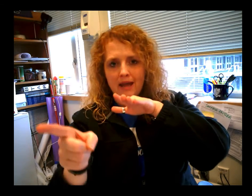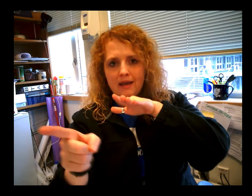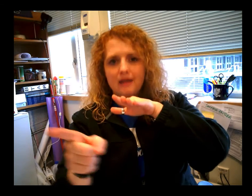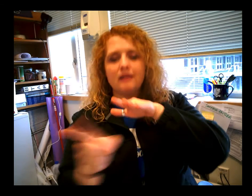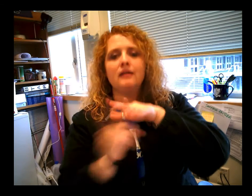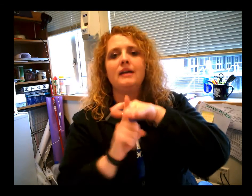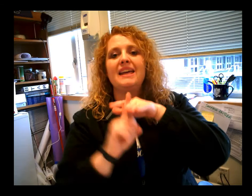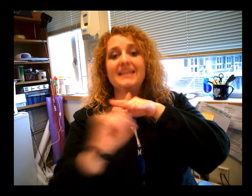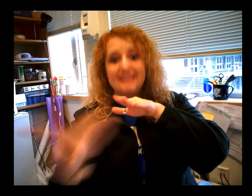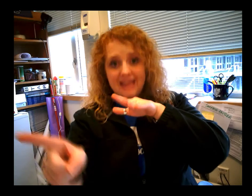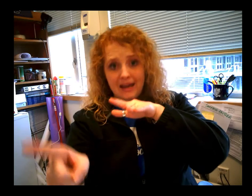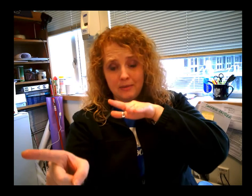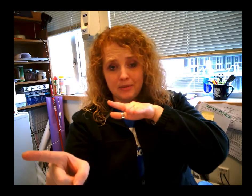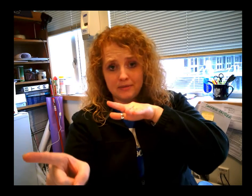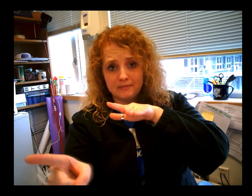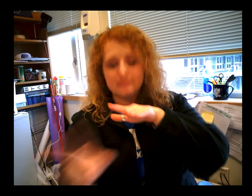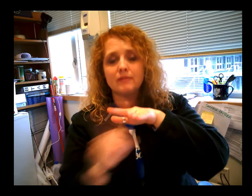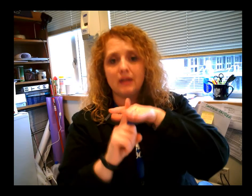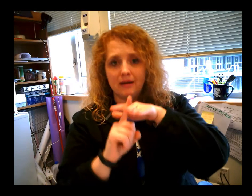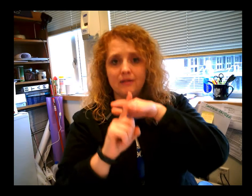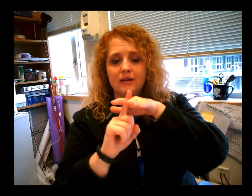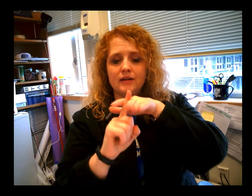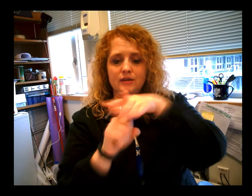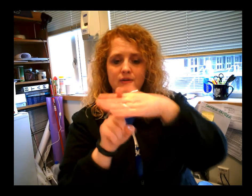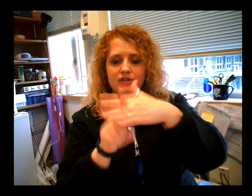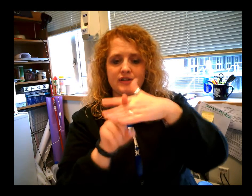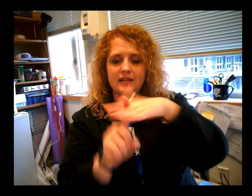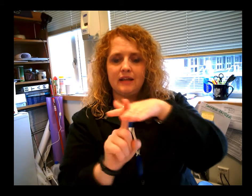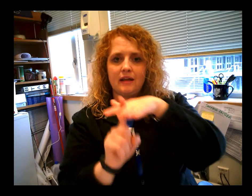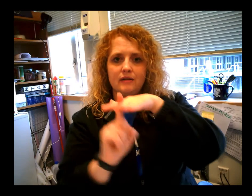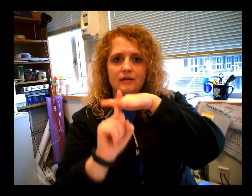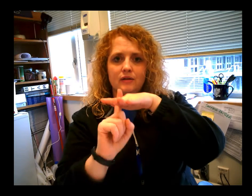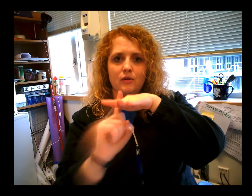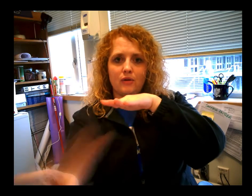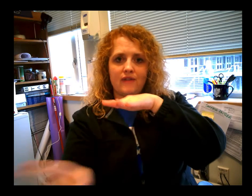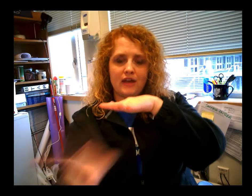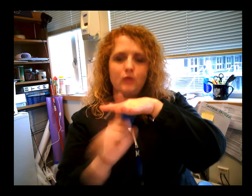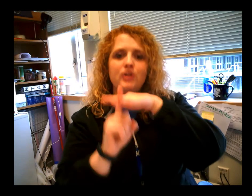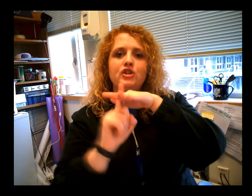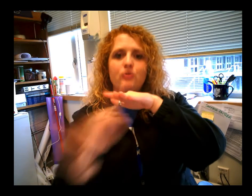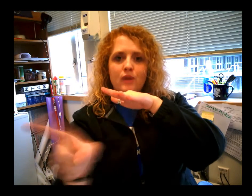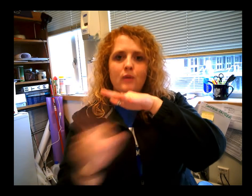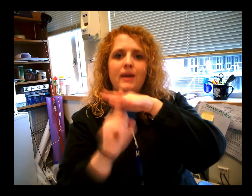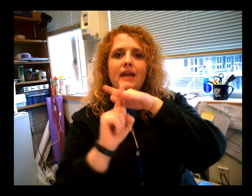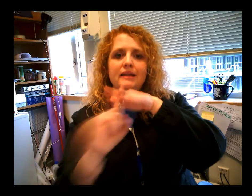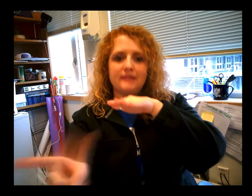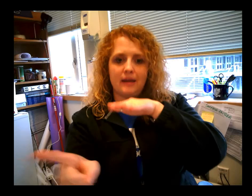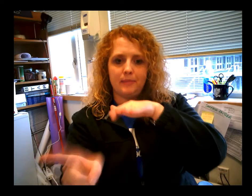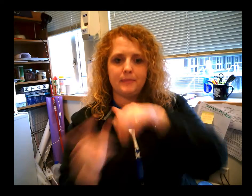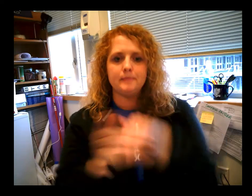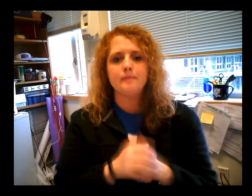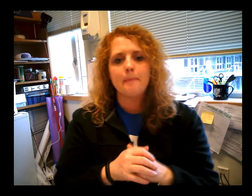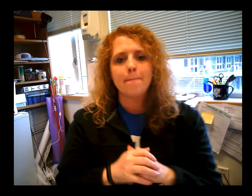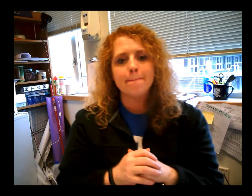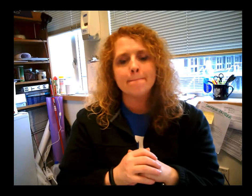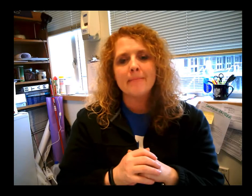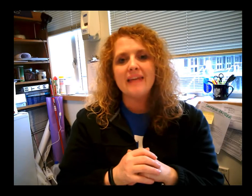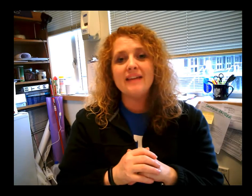away, escape. Okay? So it's just like that. Evacuation, run away, escape. Next one